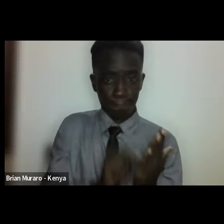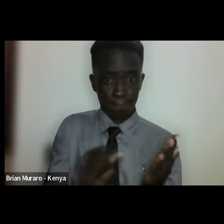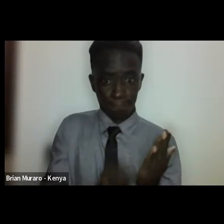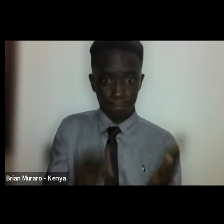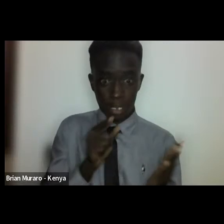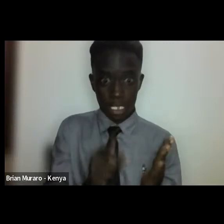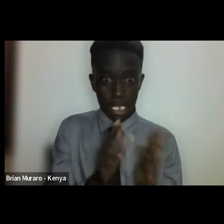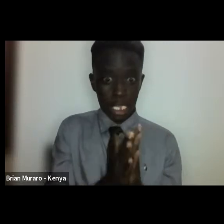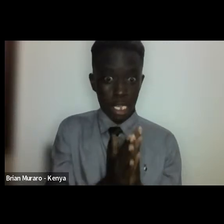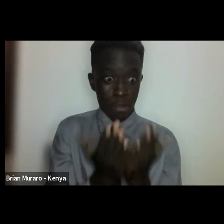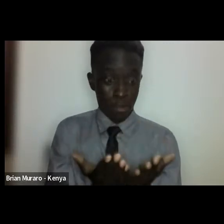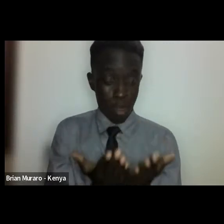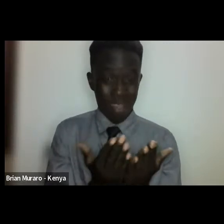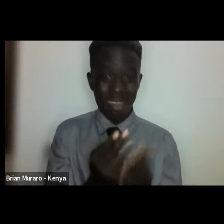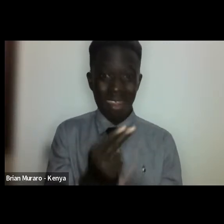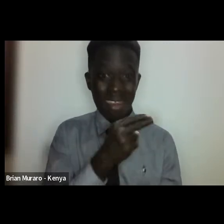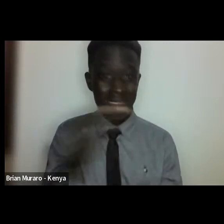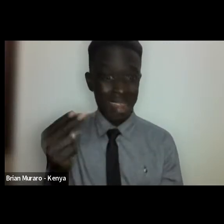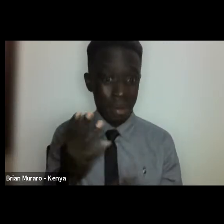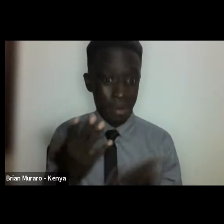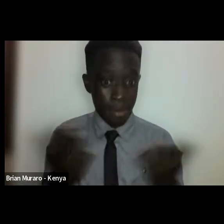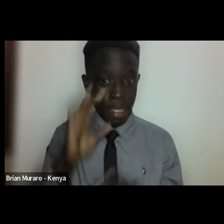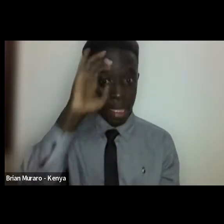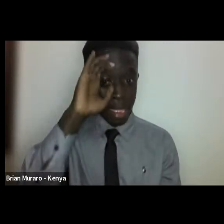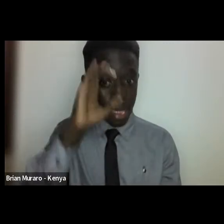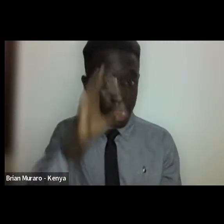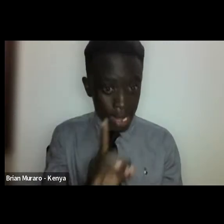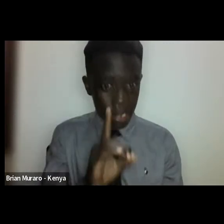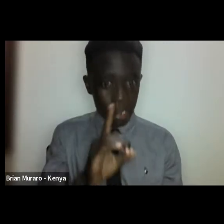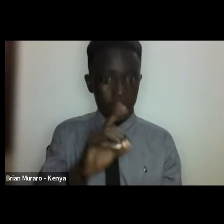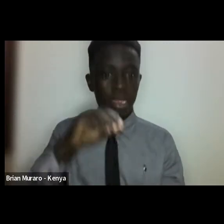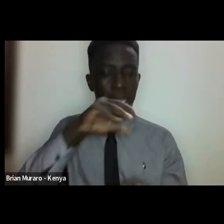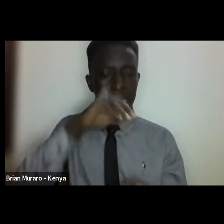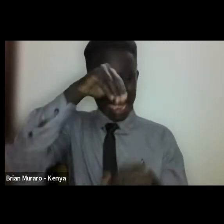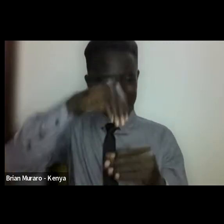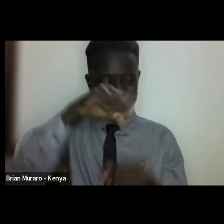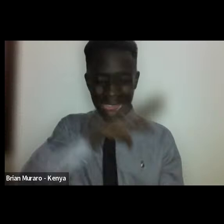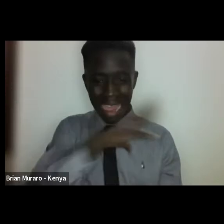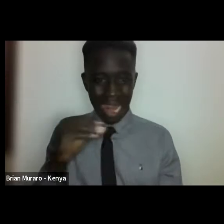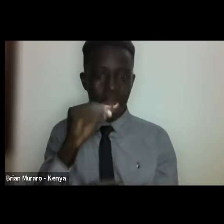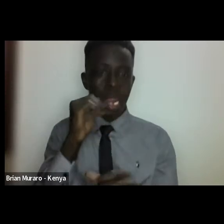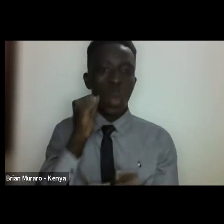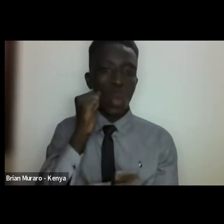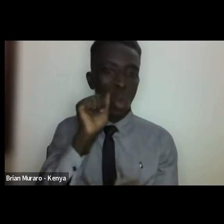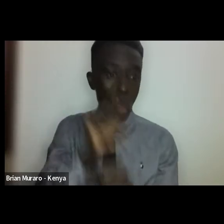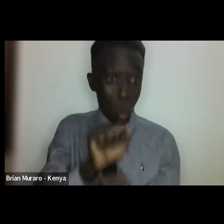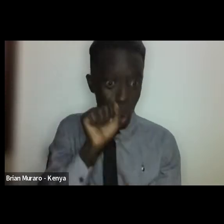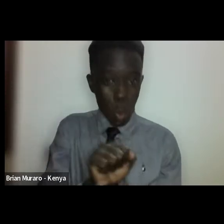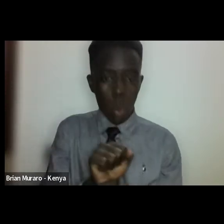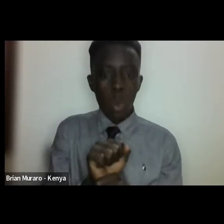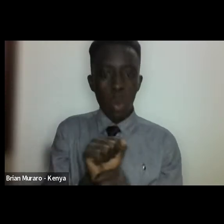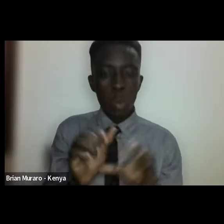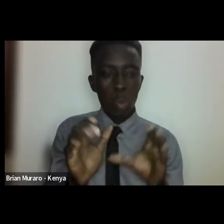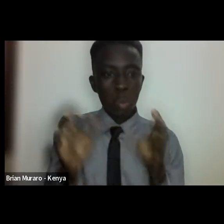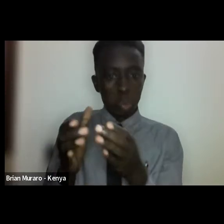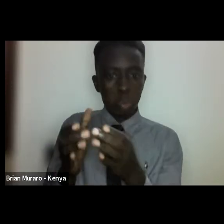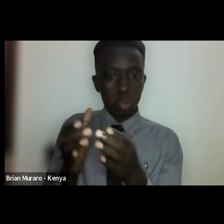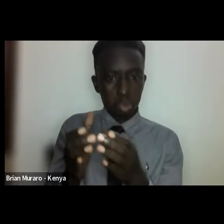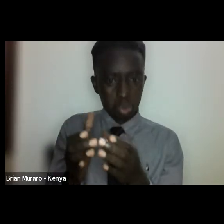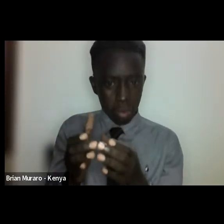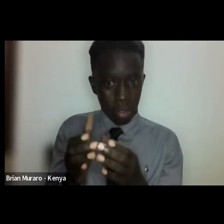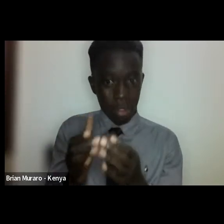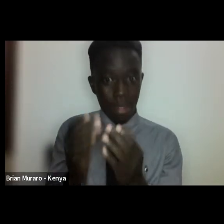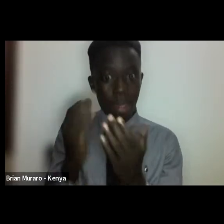Class: Is There Hope for an Inclusive System? In this book, I talk about developing an